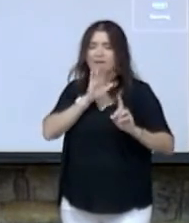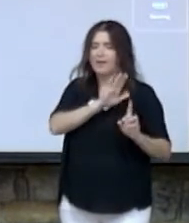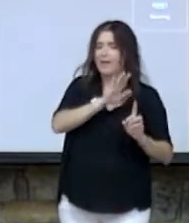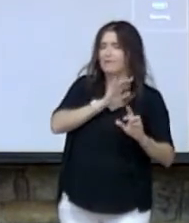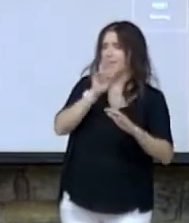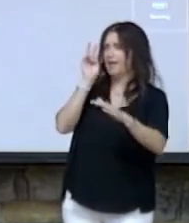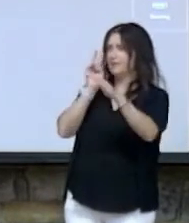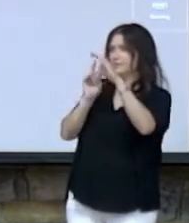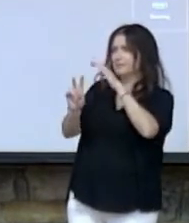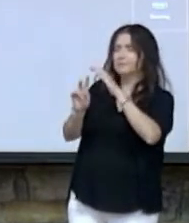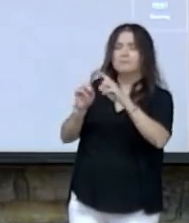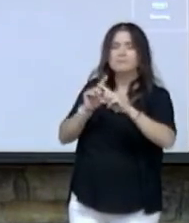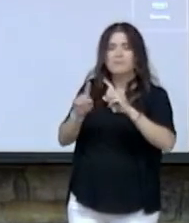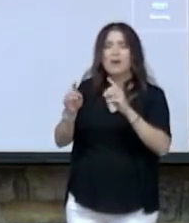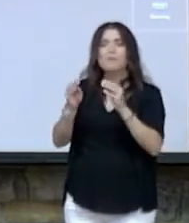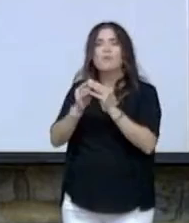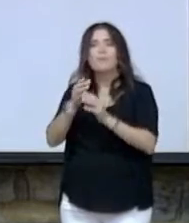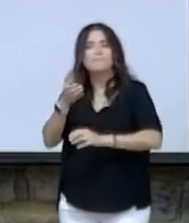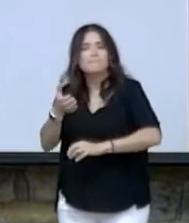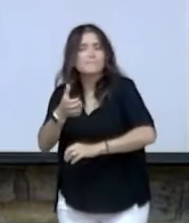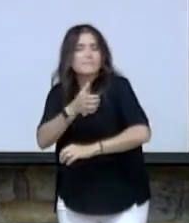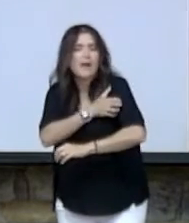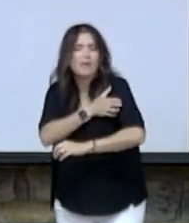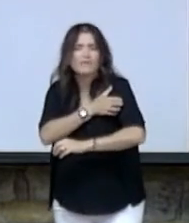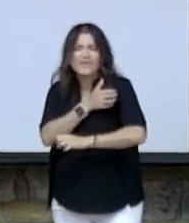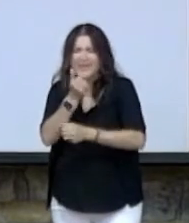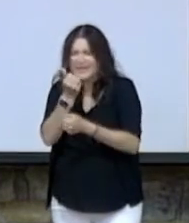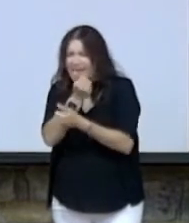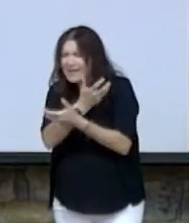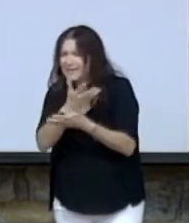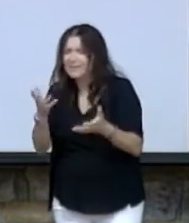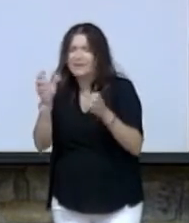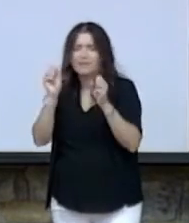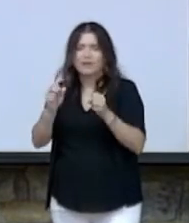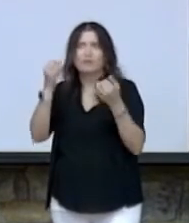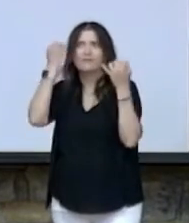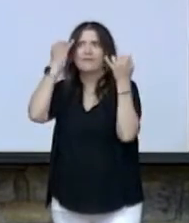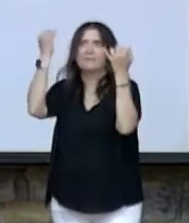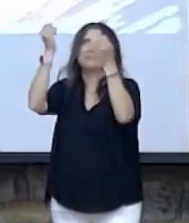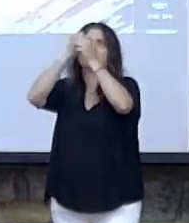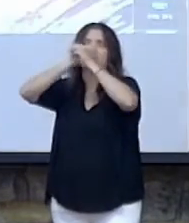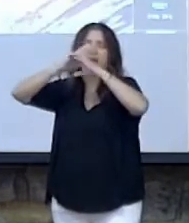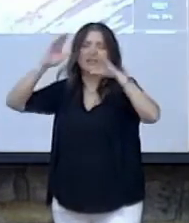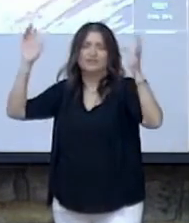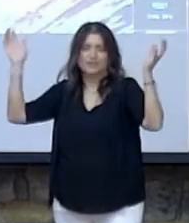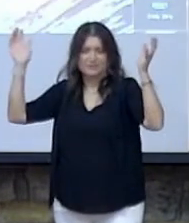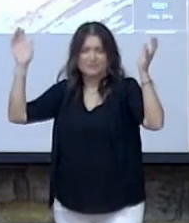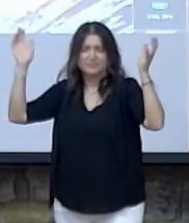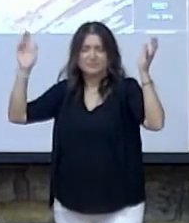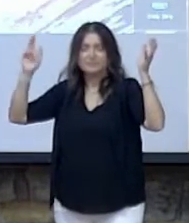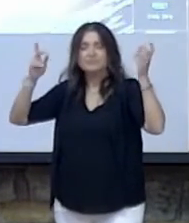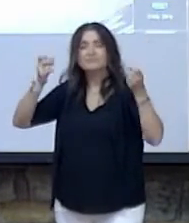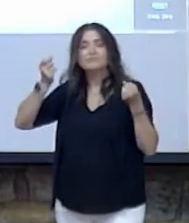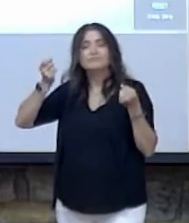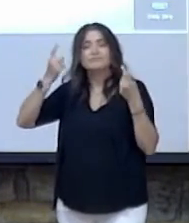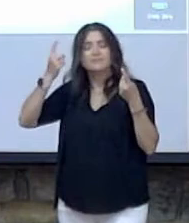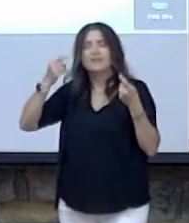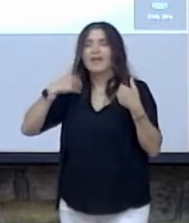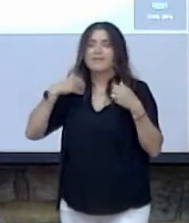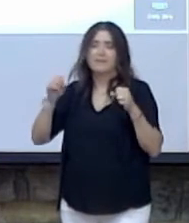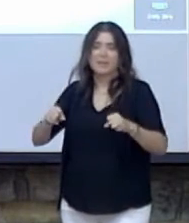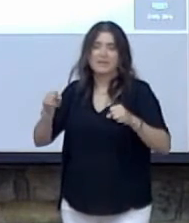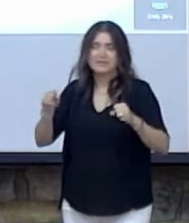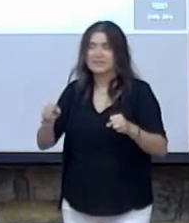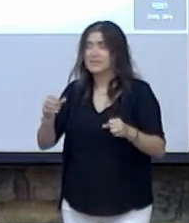anticipate. But it is going to be more powerful than anything they could have ever imagined. And you see, they had the ability to